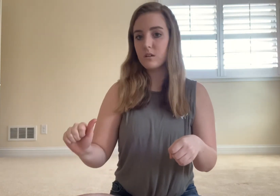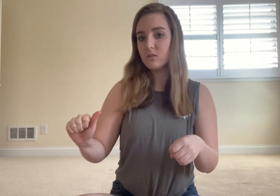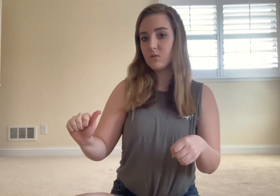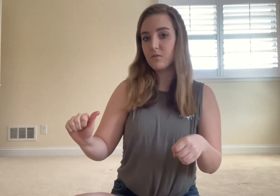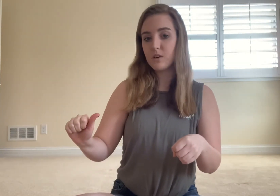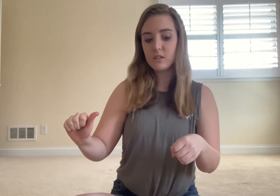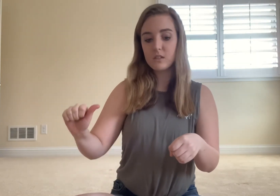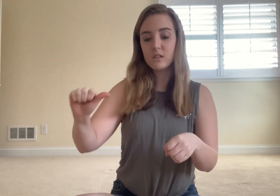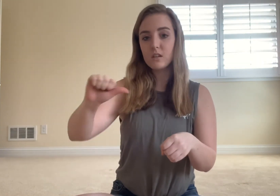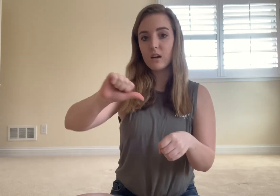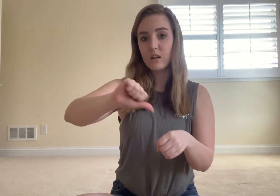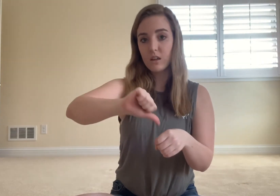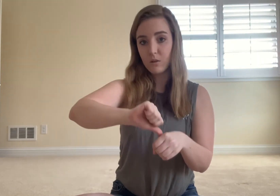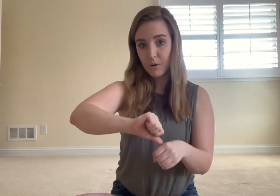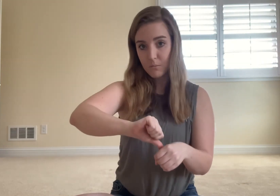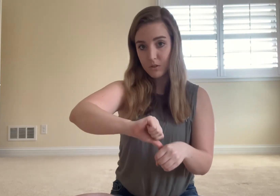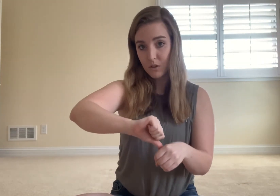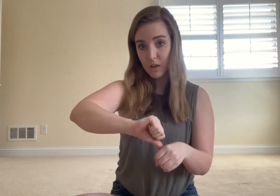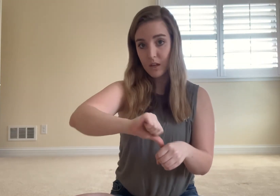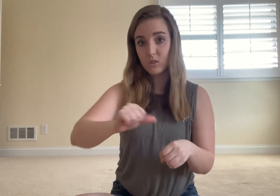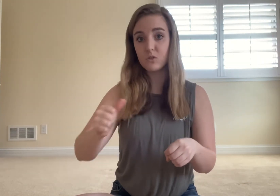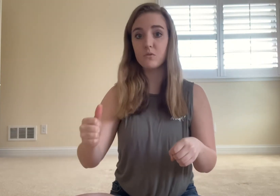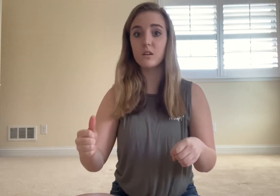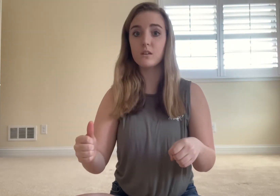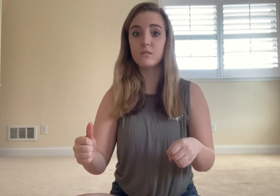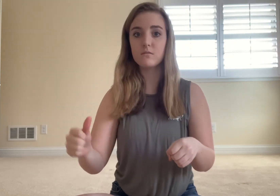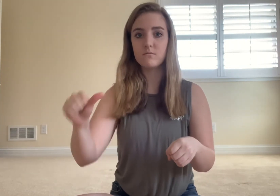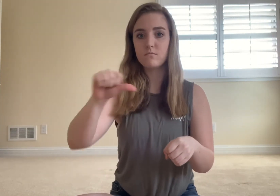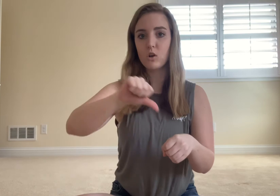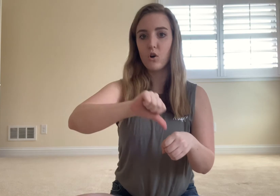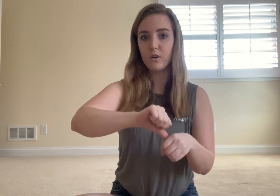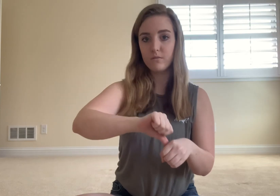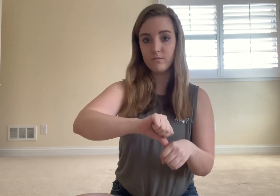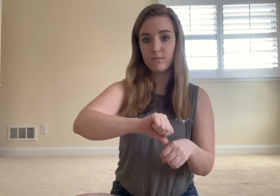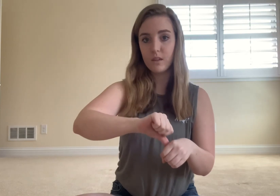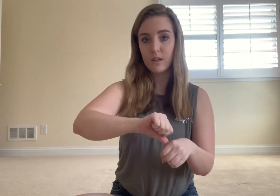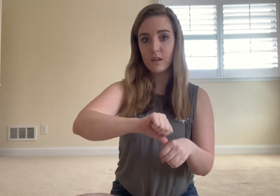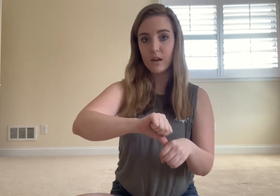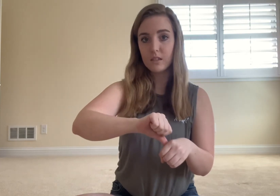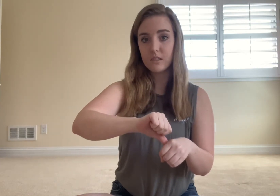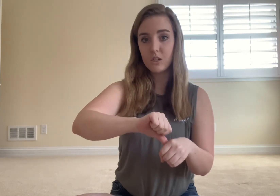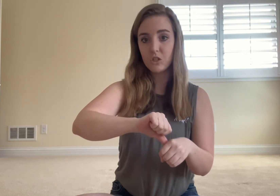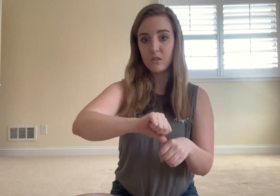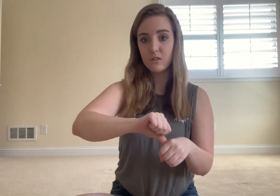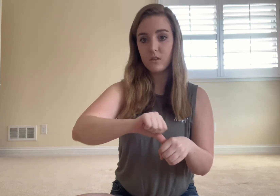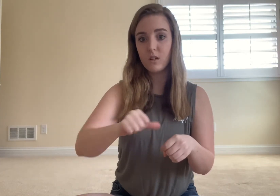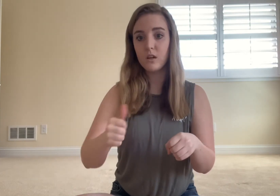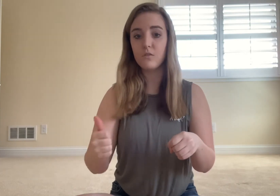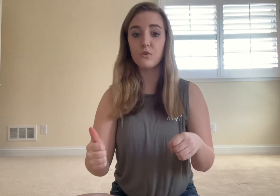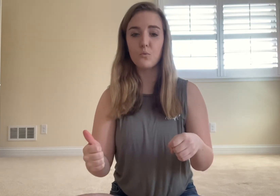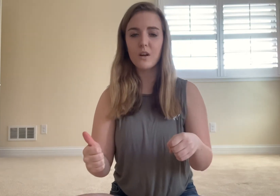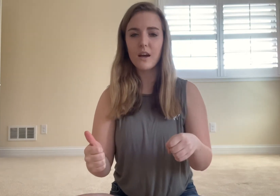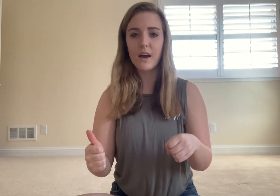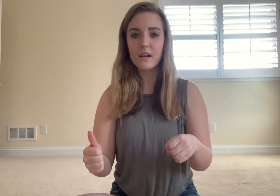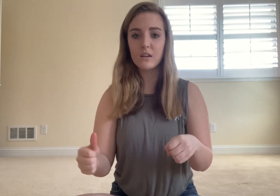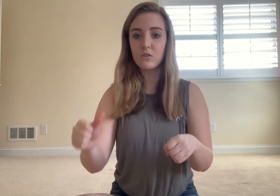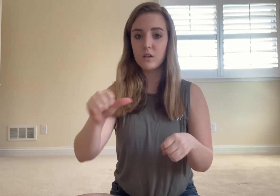a fist, kind of like the pump is going into the car. Gas station. If you want to add it, you can also